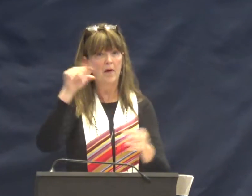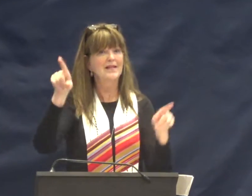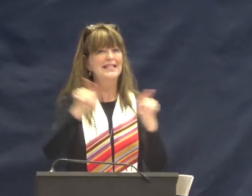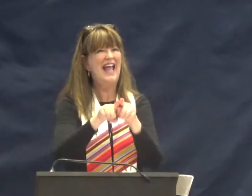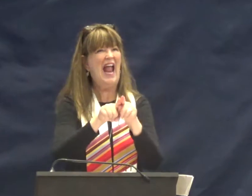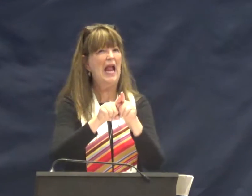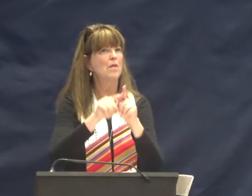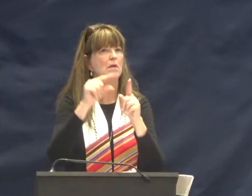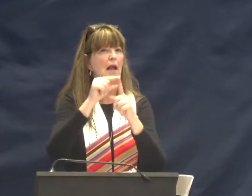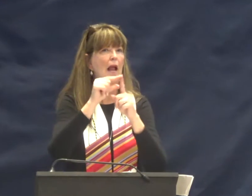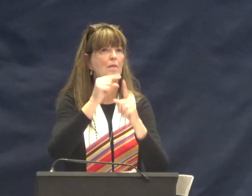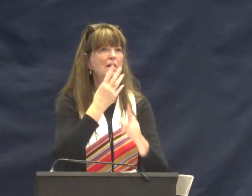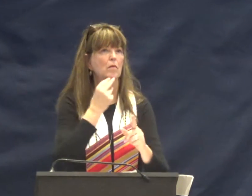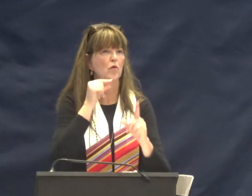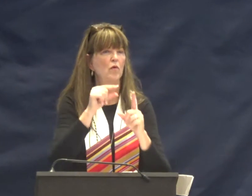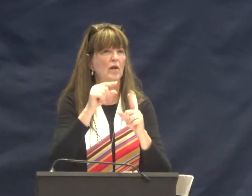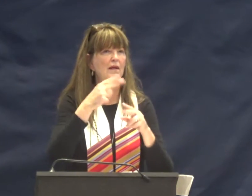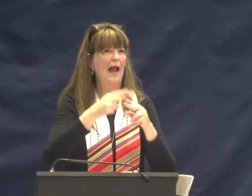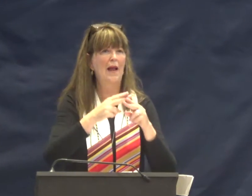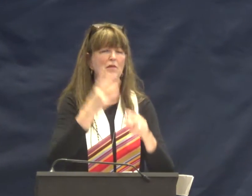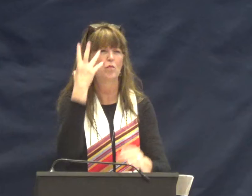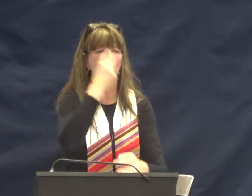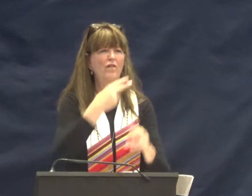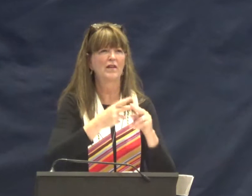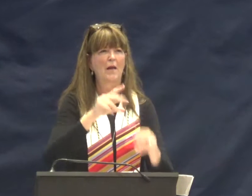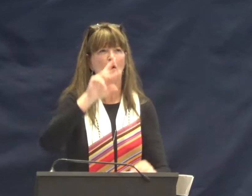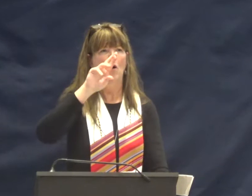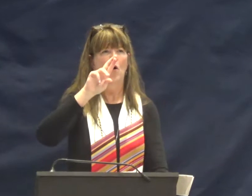wind, and Holy Spirit are the same Hebrew word,